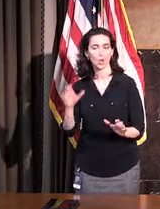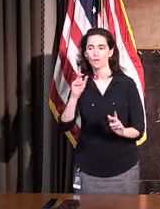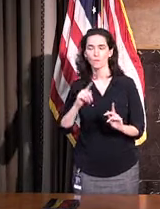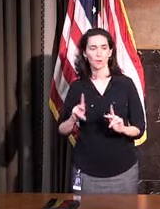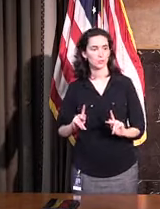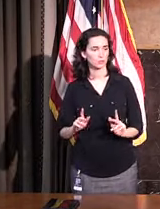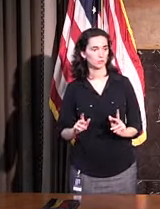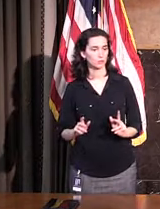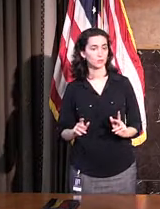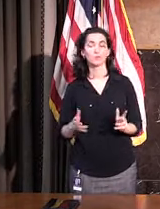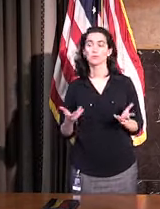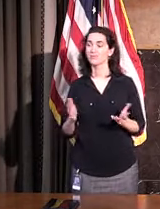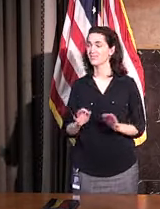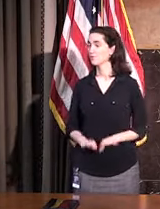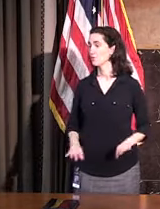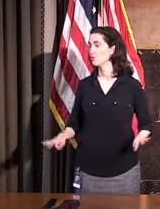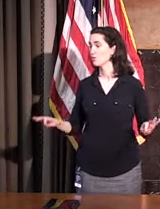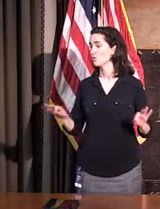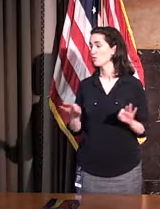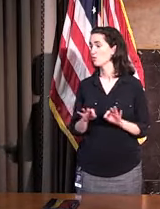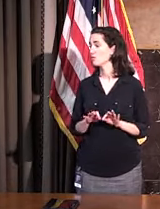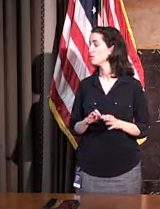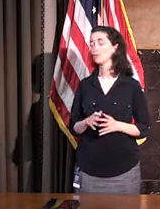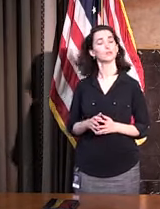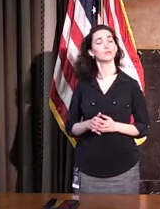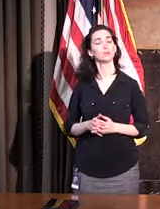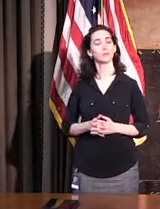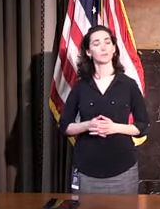And so that's really important to us.